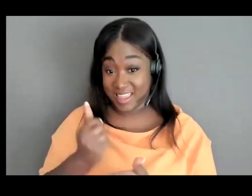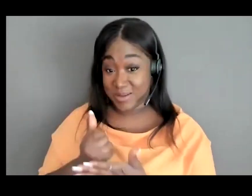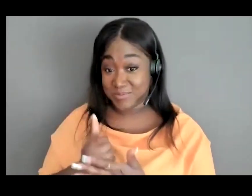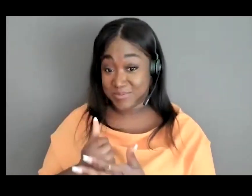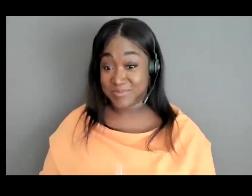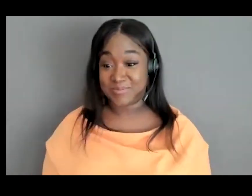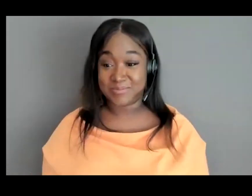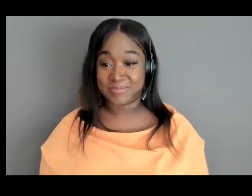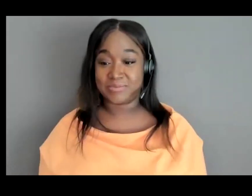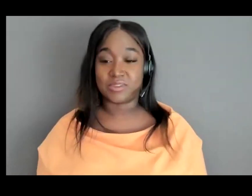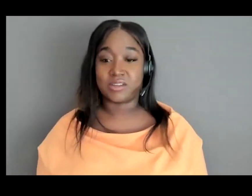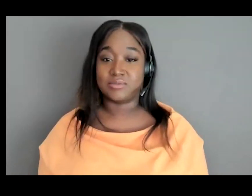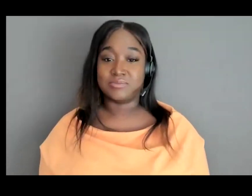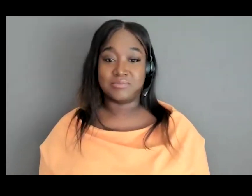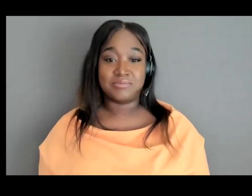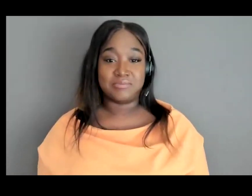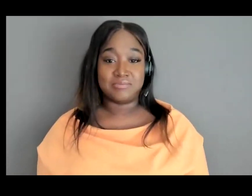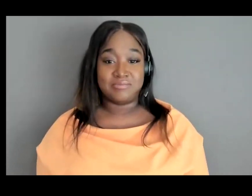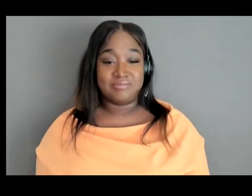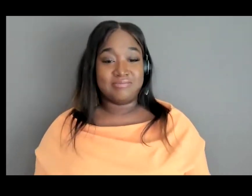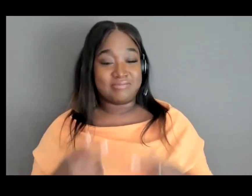That help?